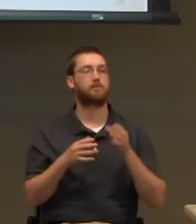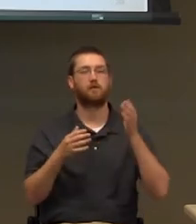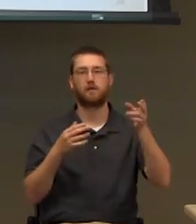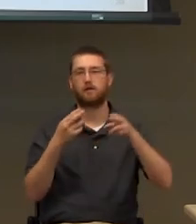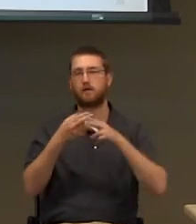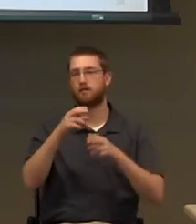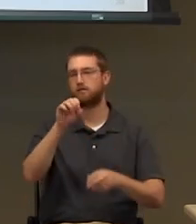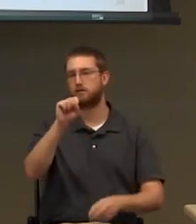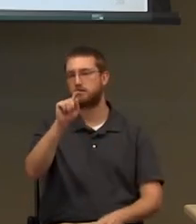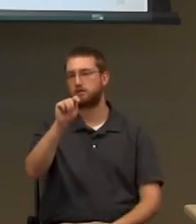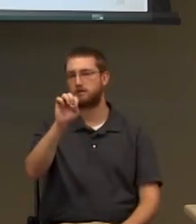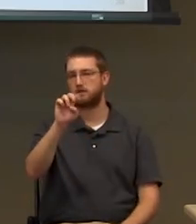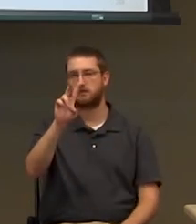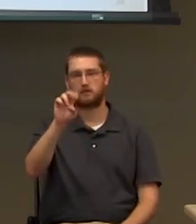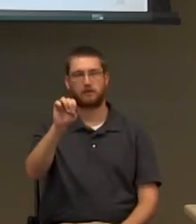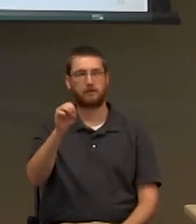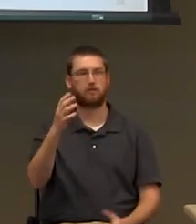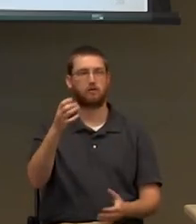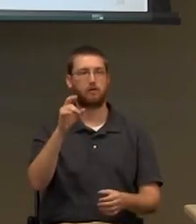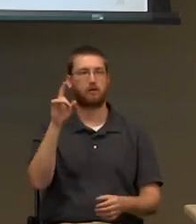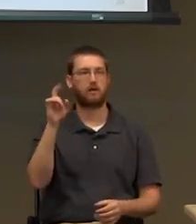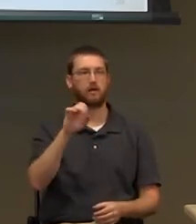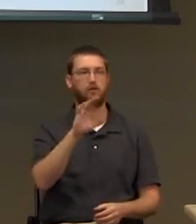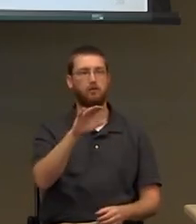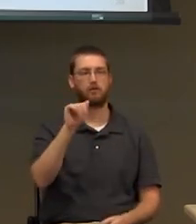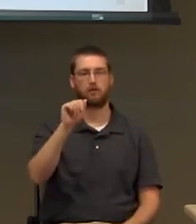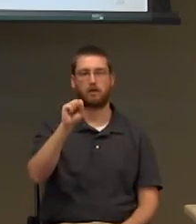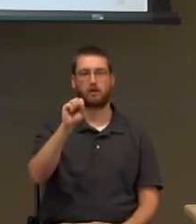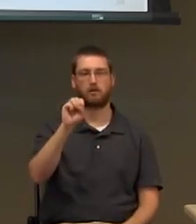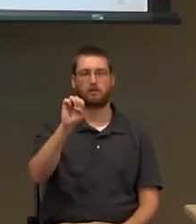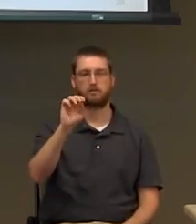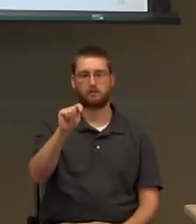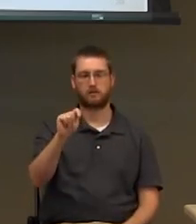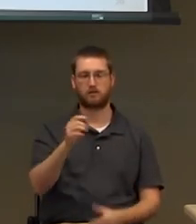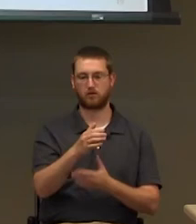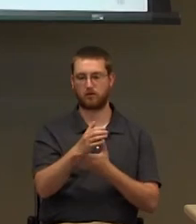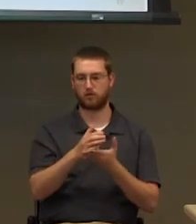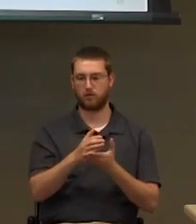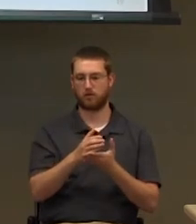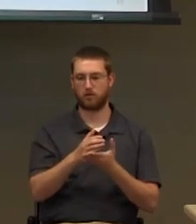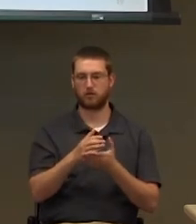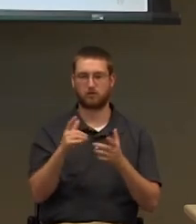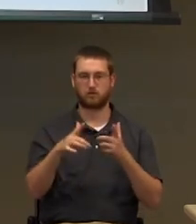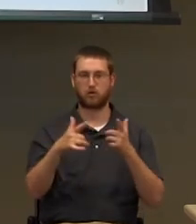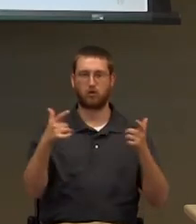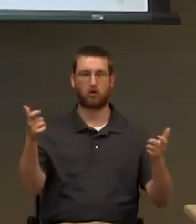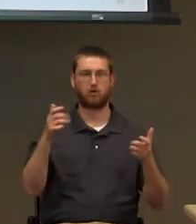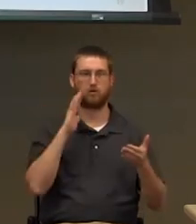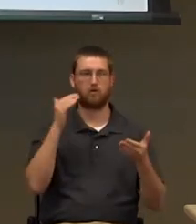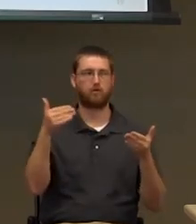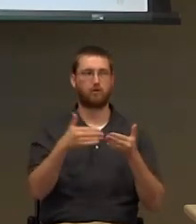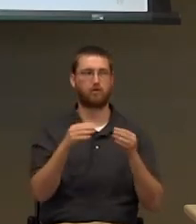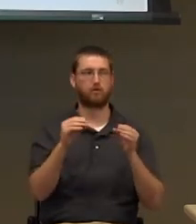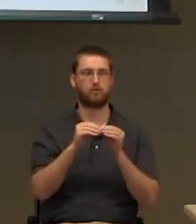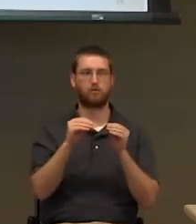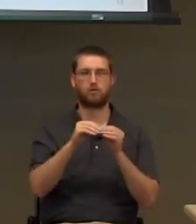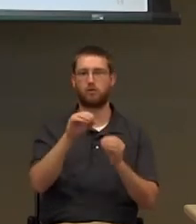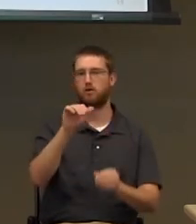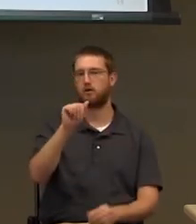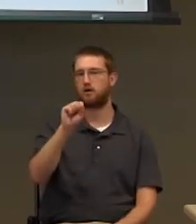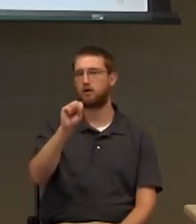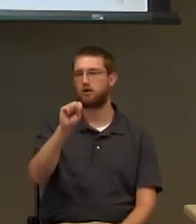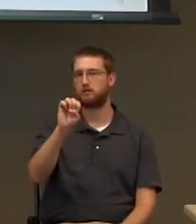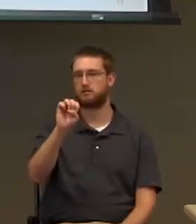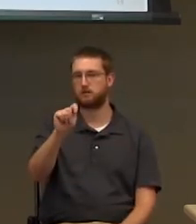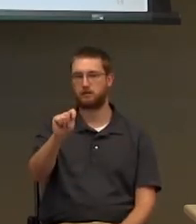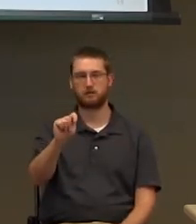Steve. And I just want to ask, in your asset section, which is pretty large, I like to focus more on assets. Yep. Because